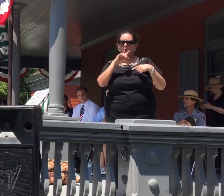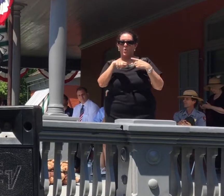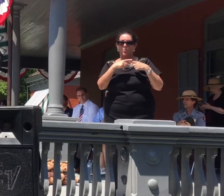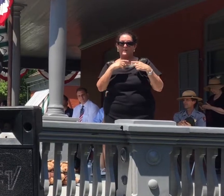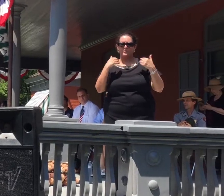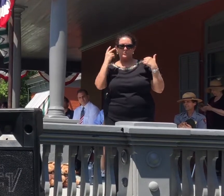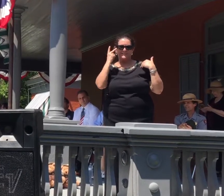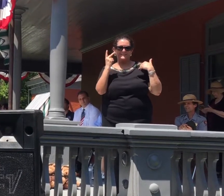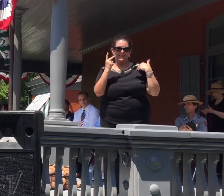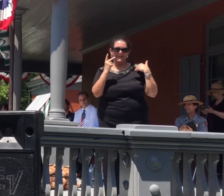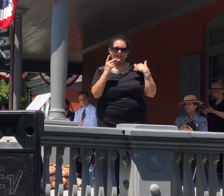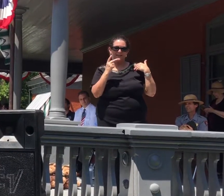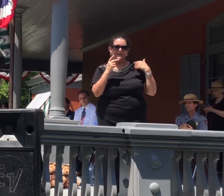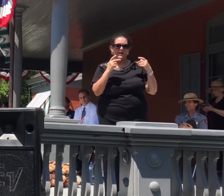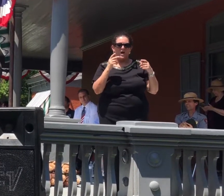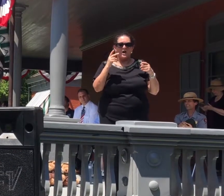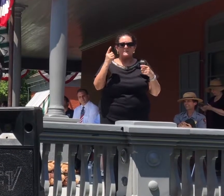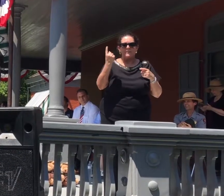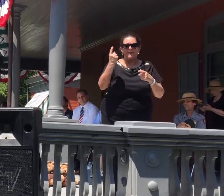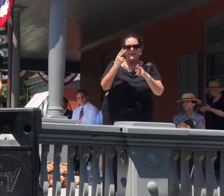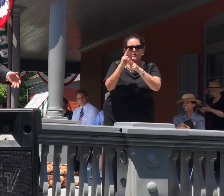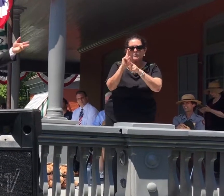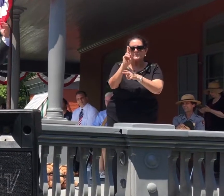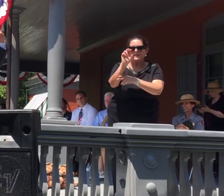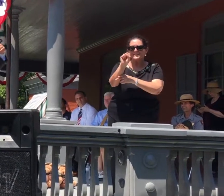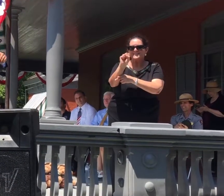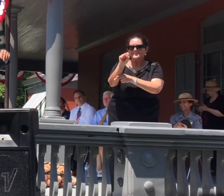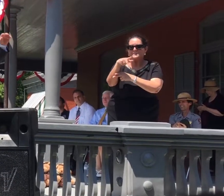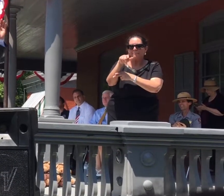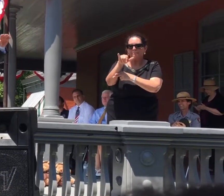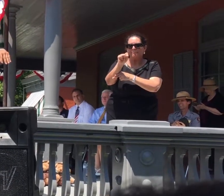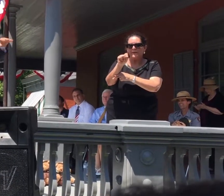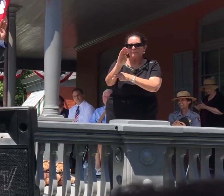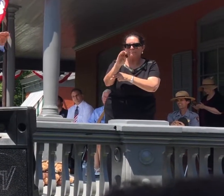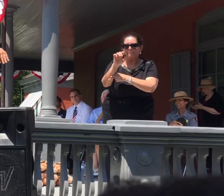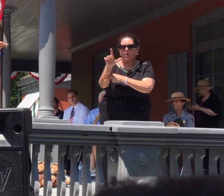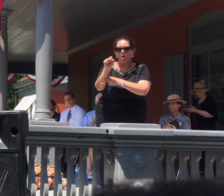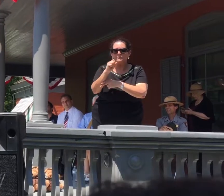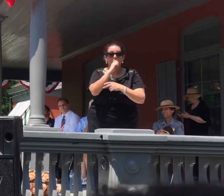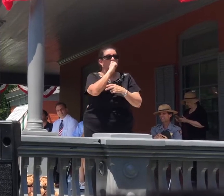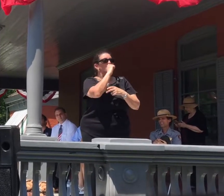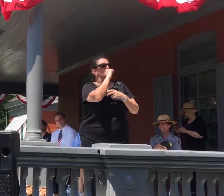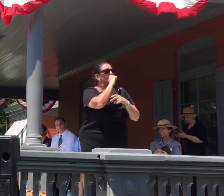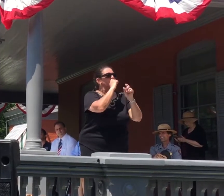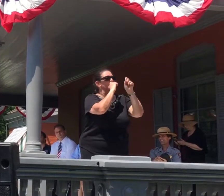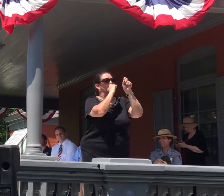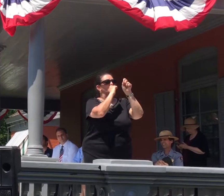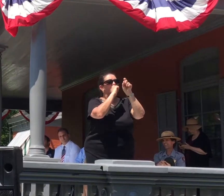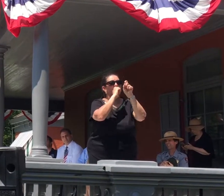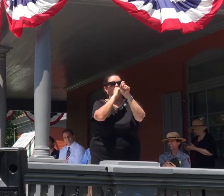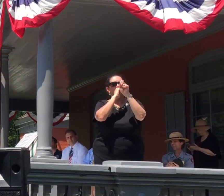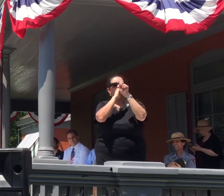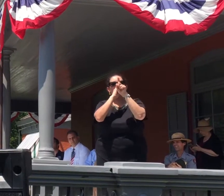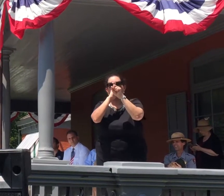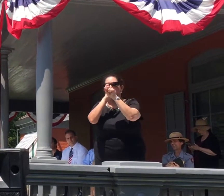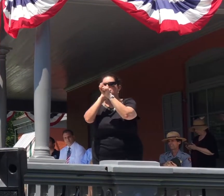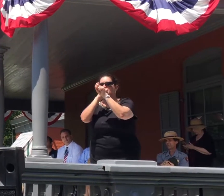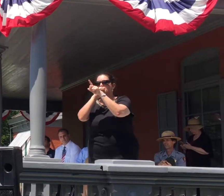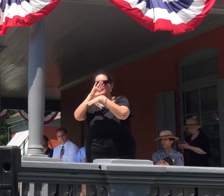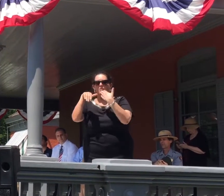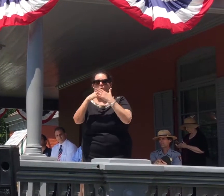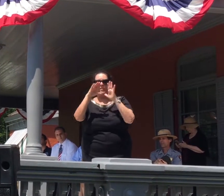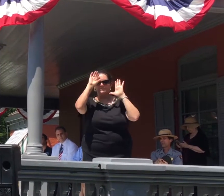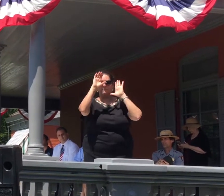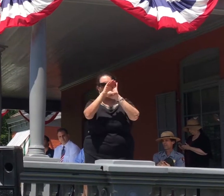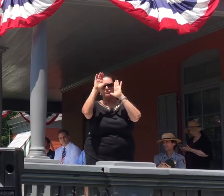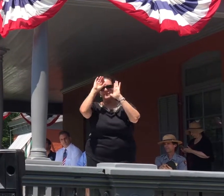when spitballs have all been placed for their eyes. I woke the culprits, and they spent the wee hours of the morning cleaning off those portraits. And in the